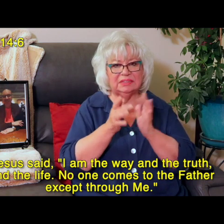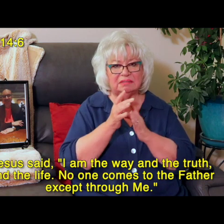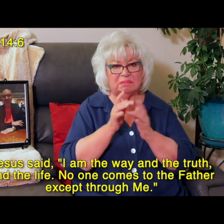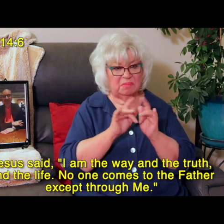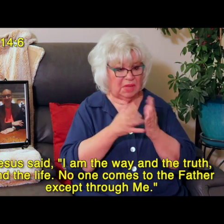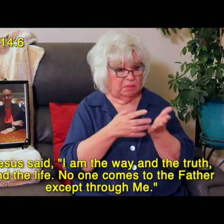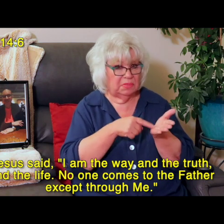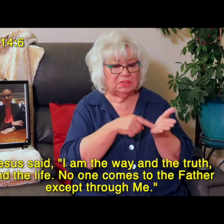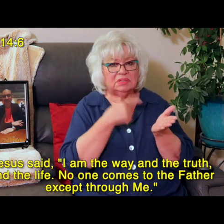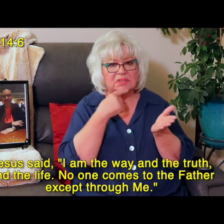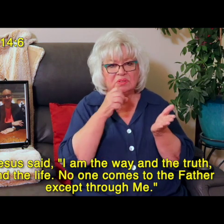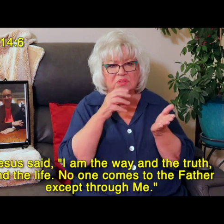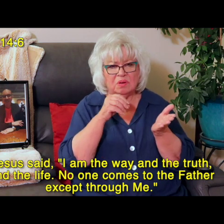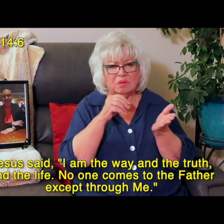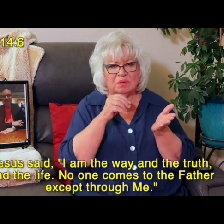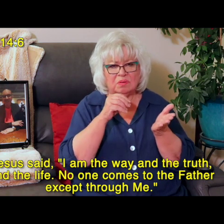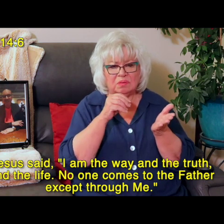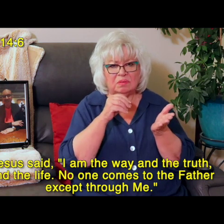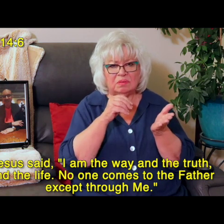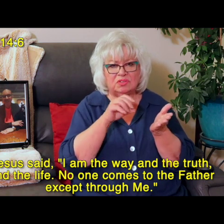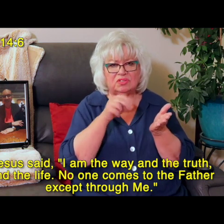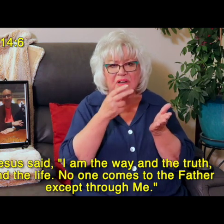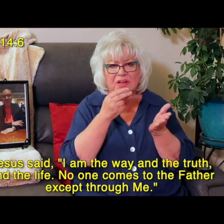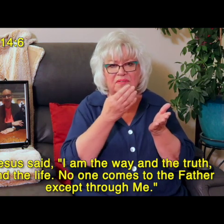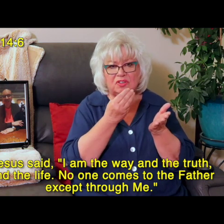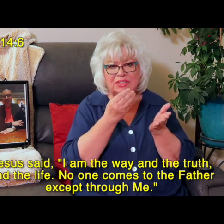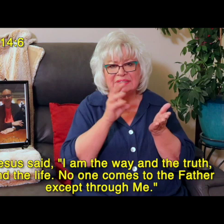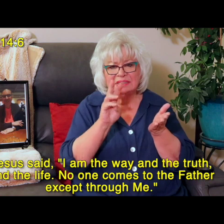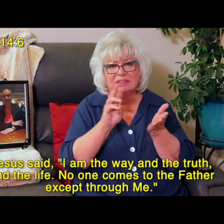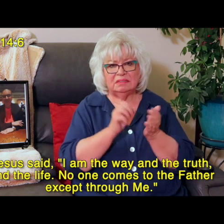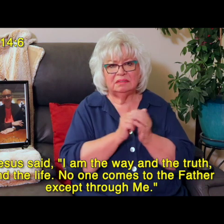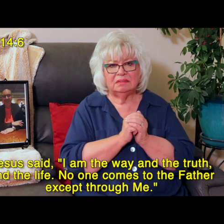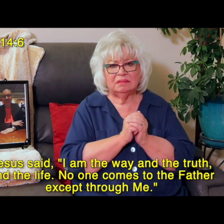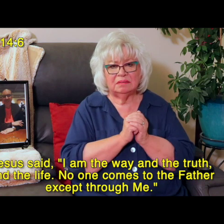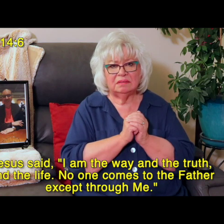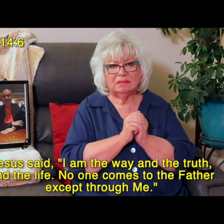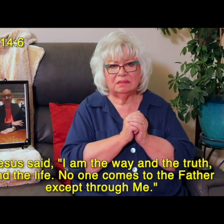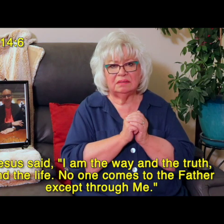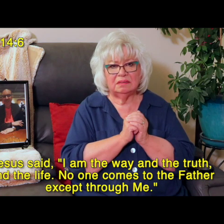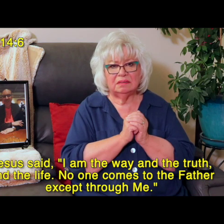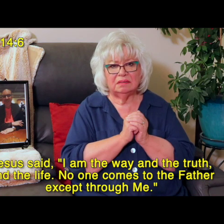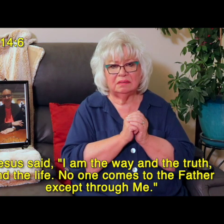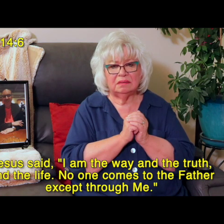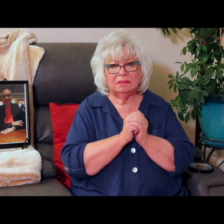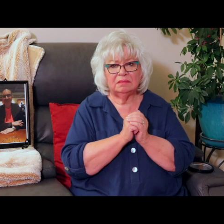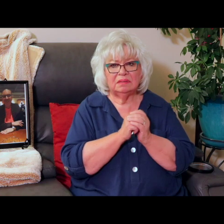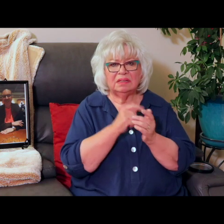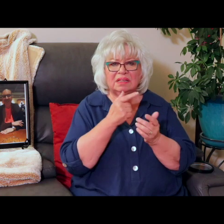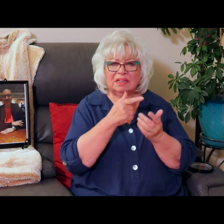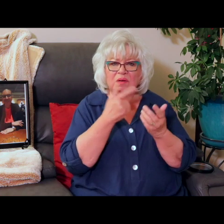faith through Jesus Christ. So that's John 14, verse 6.